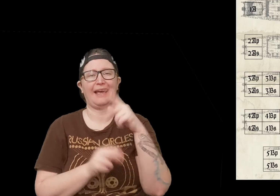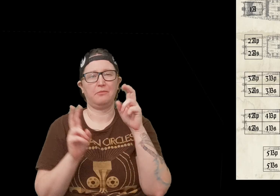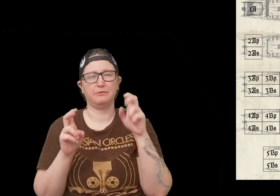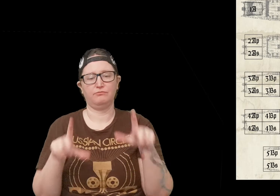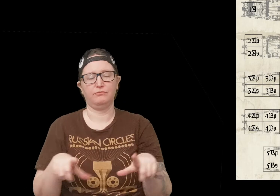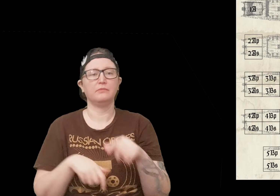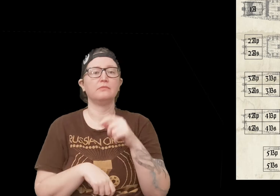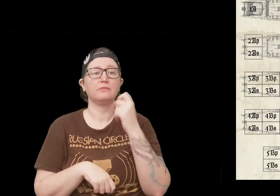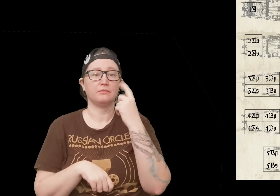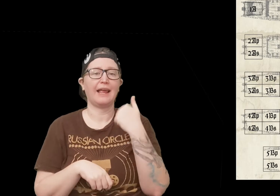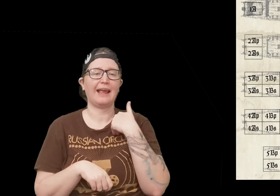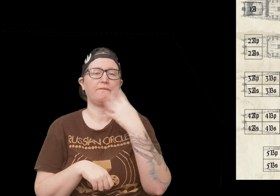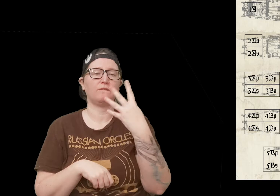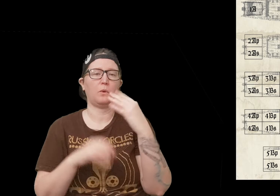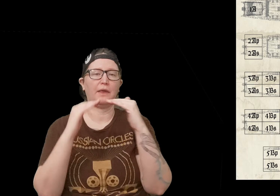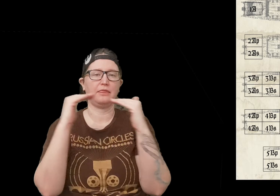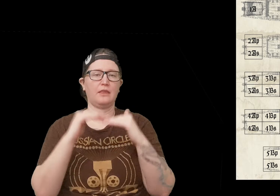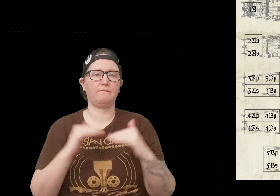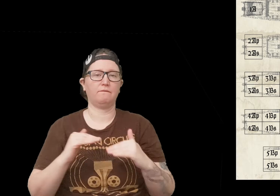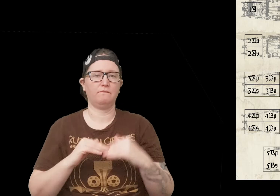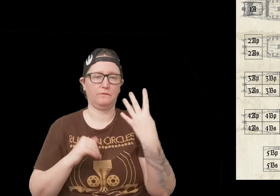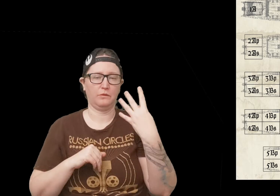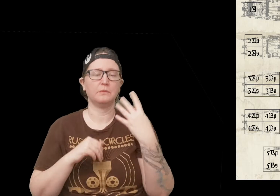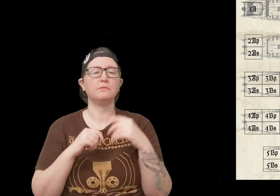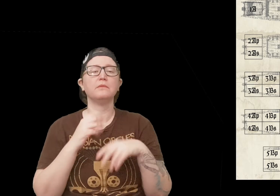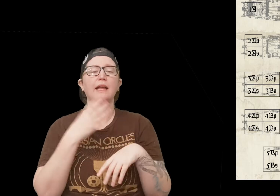It comes with a ship map, and there's 4 different levels.